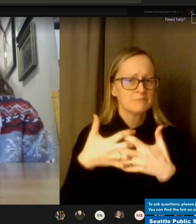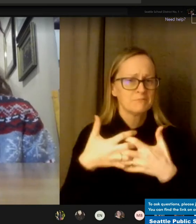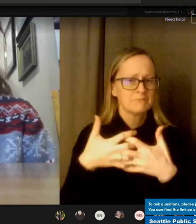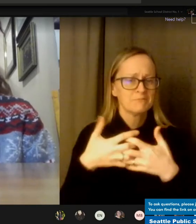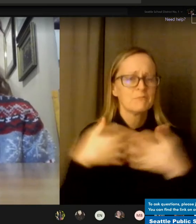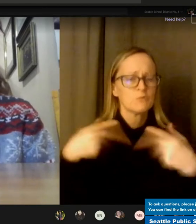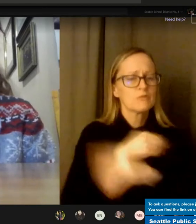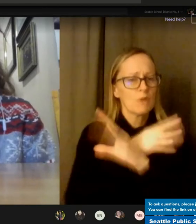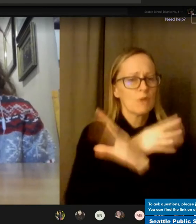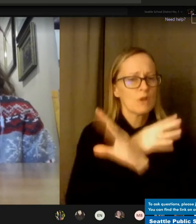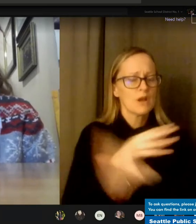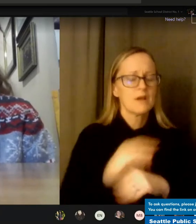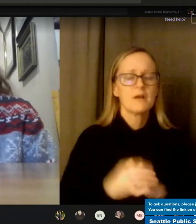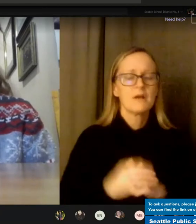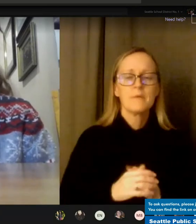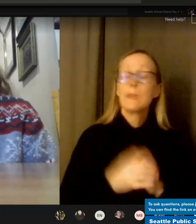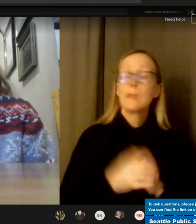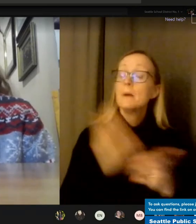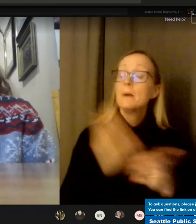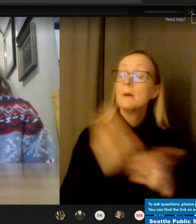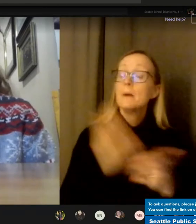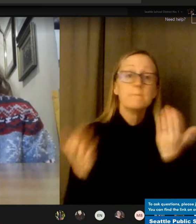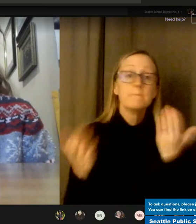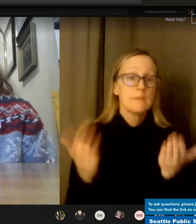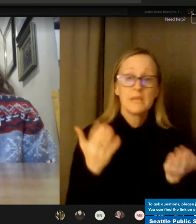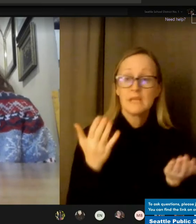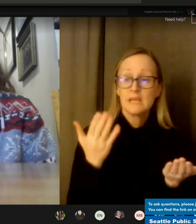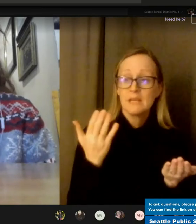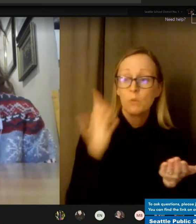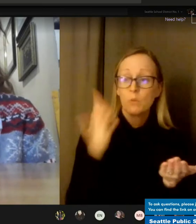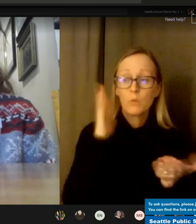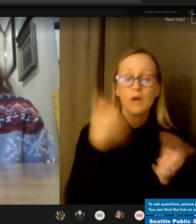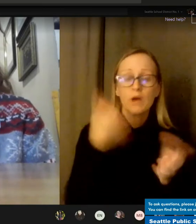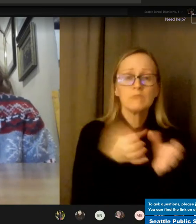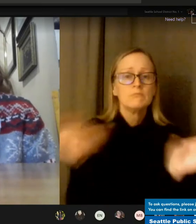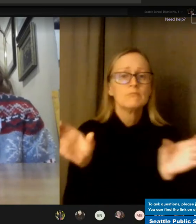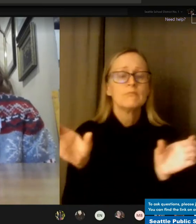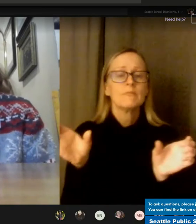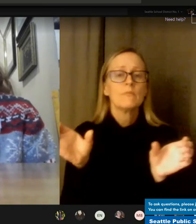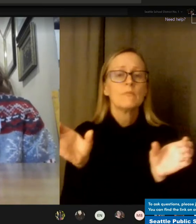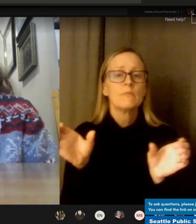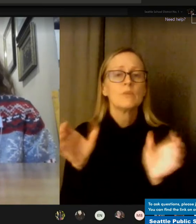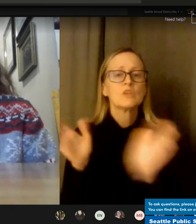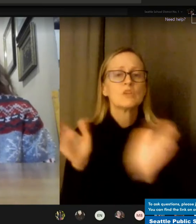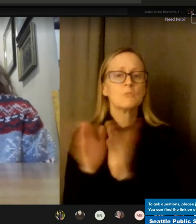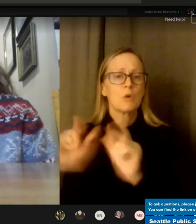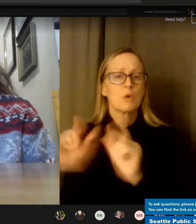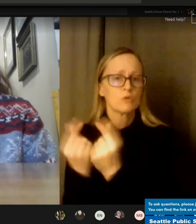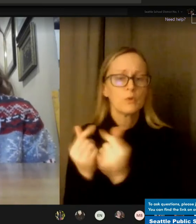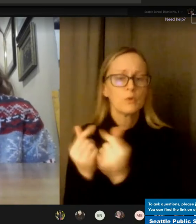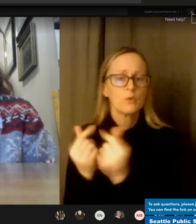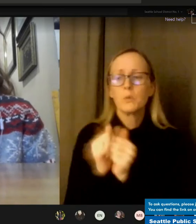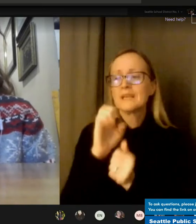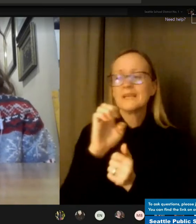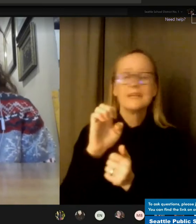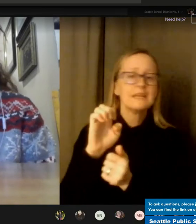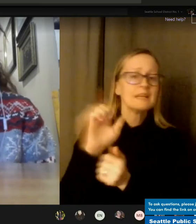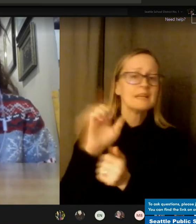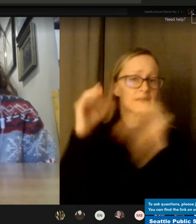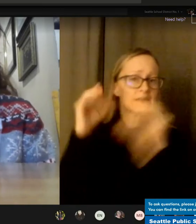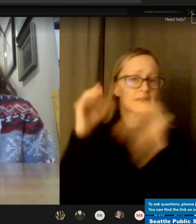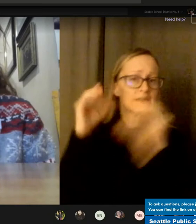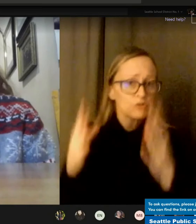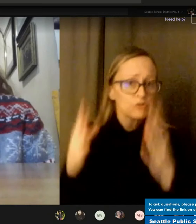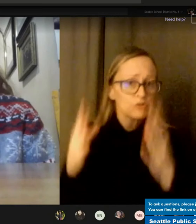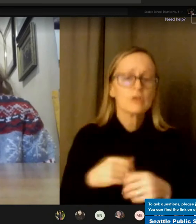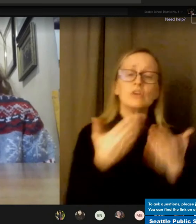small group, either with a classroom teacher, with an ELD teacher, with a bilingual IA, or with